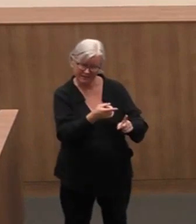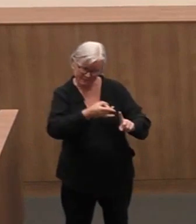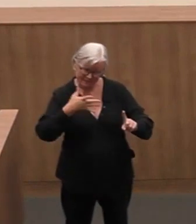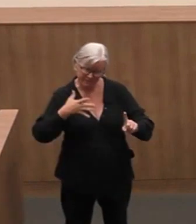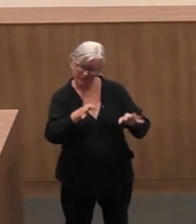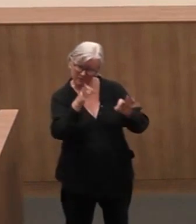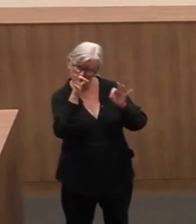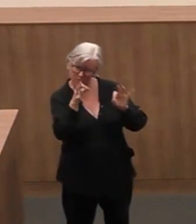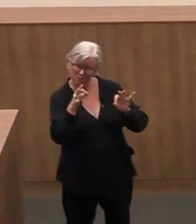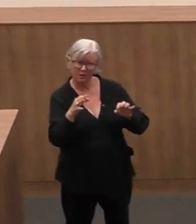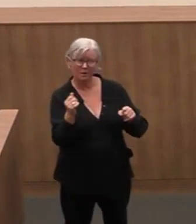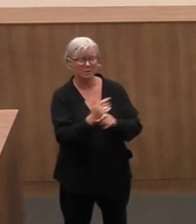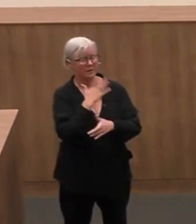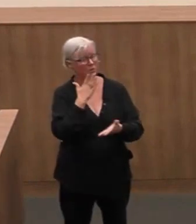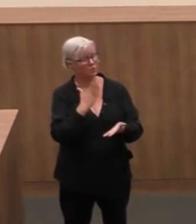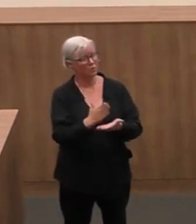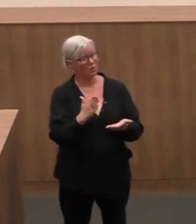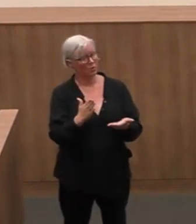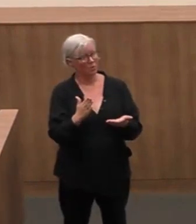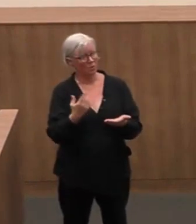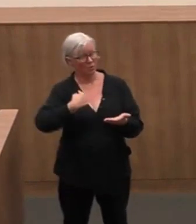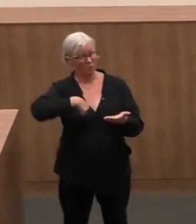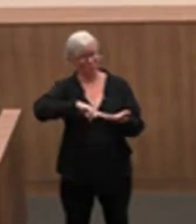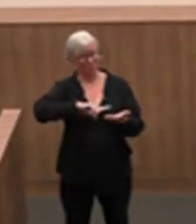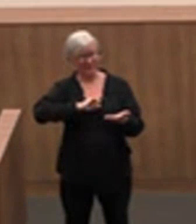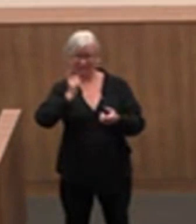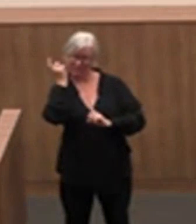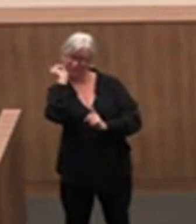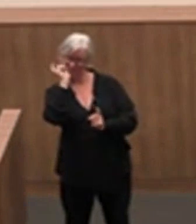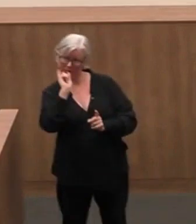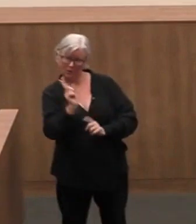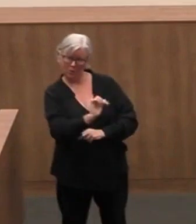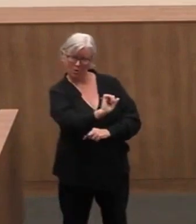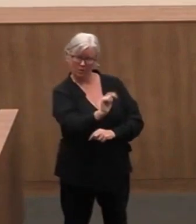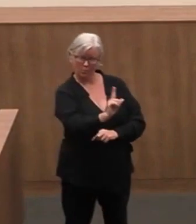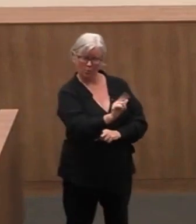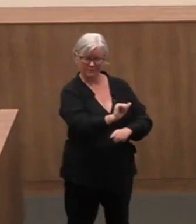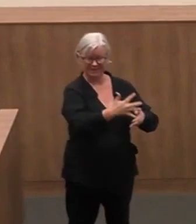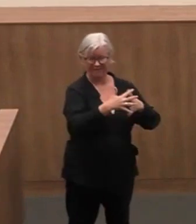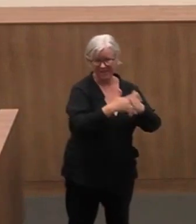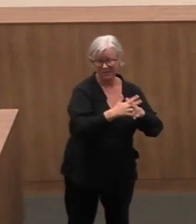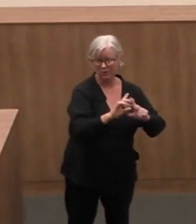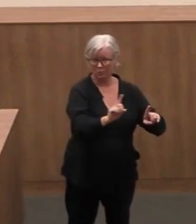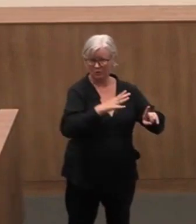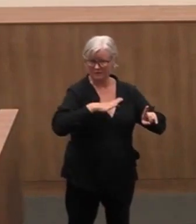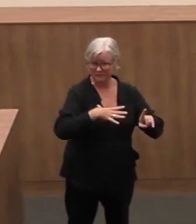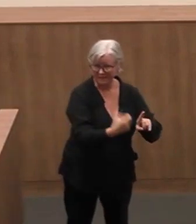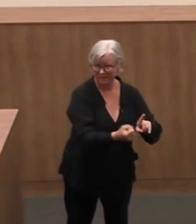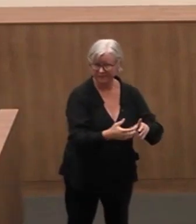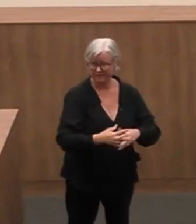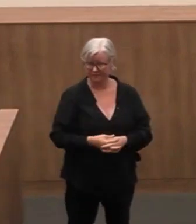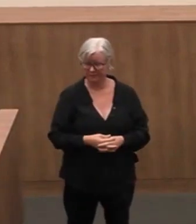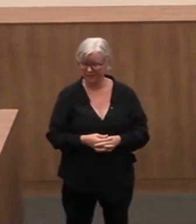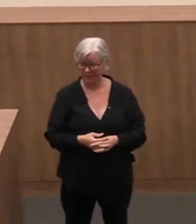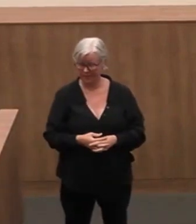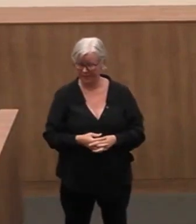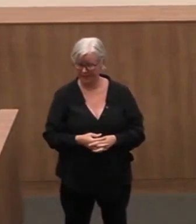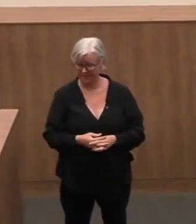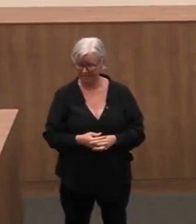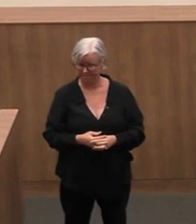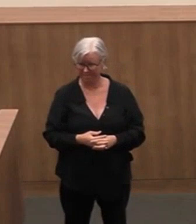involves making sure that we are considering the person's needs, preferences, their values, etc. They're